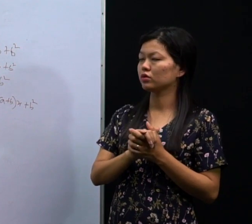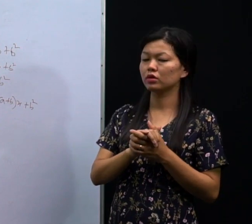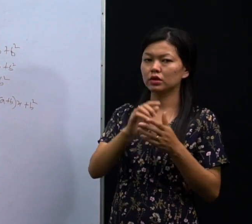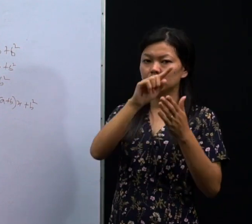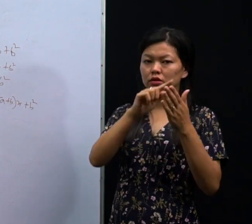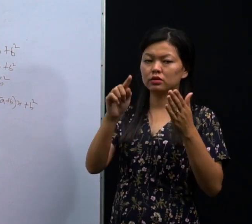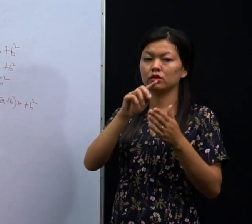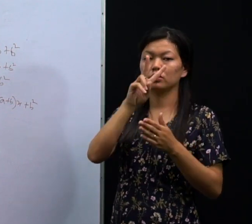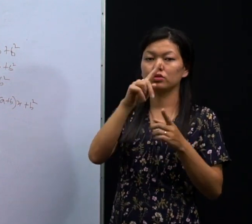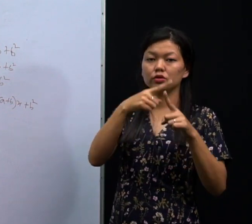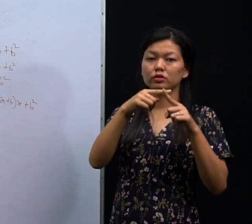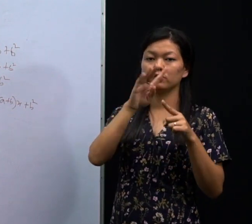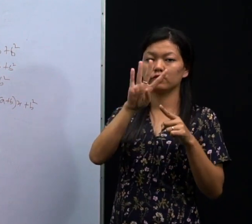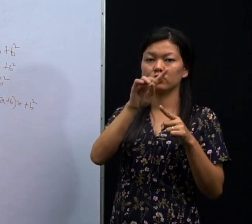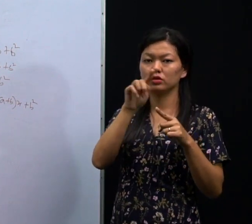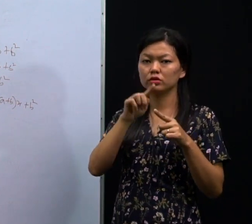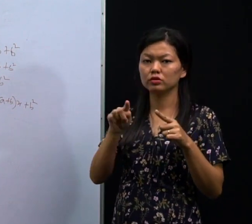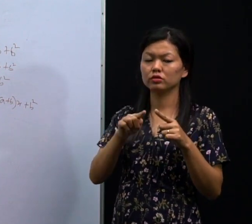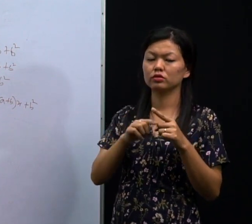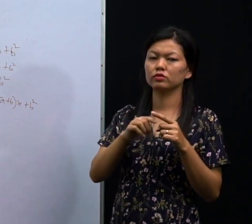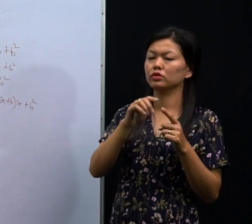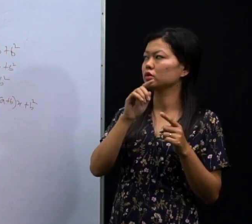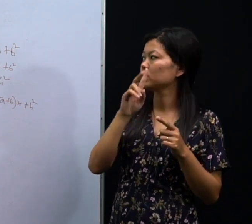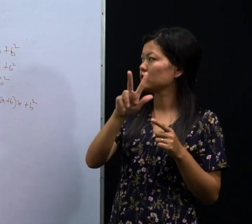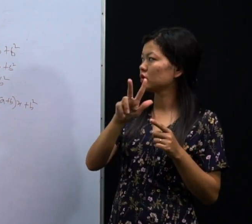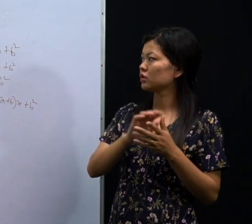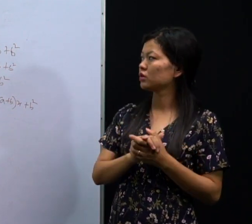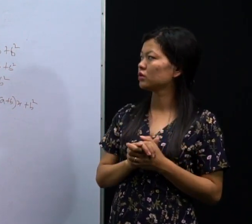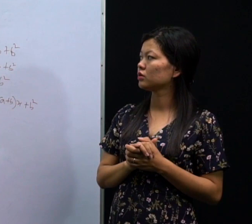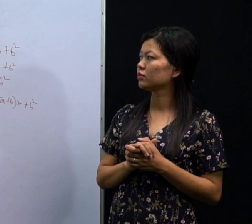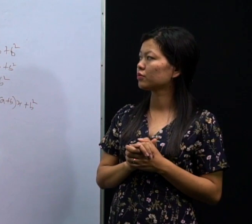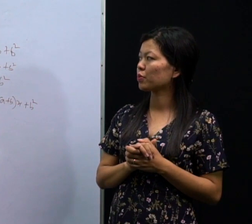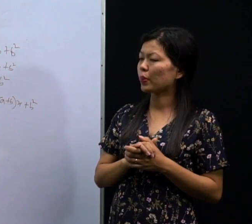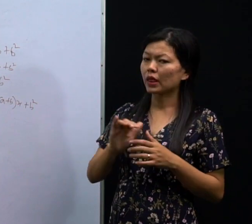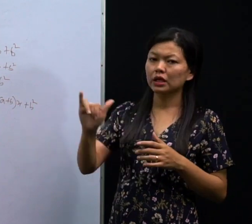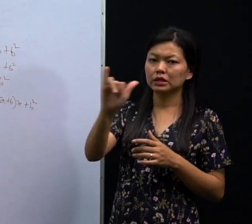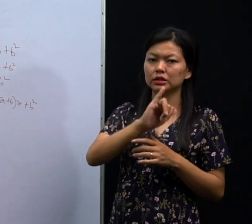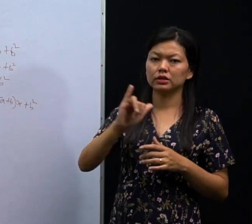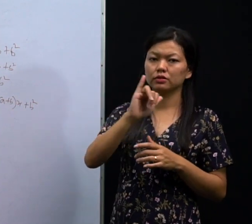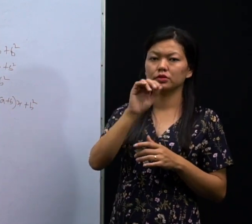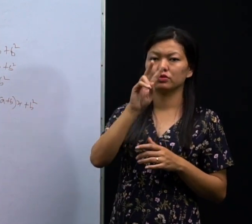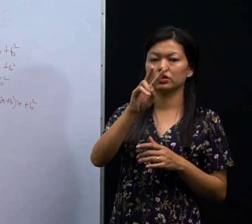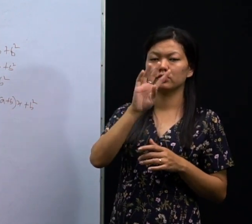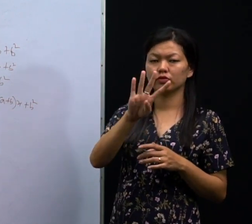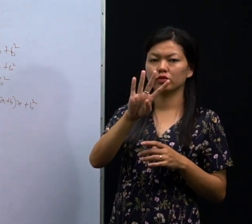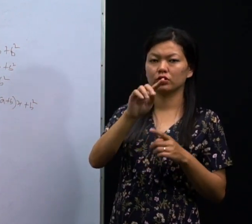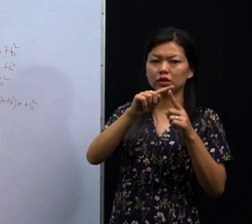multiply first. 2 4s are 8, 8 3s are. That also get 24. Yes or no? So multiply any way you can do. Doesn't